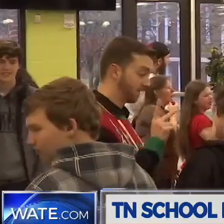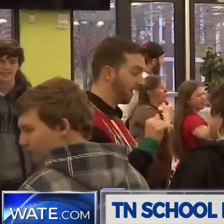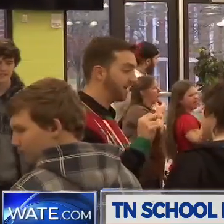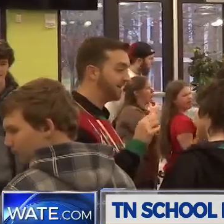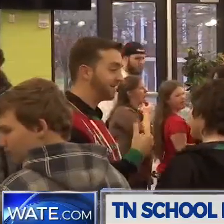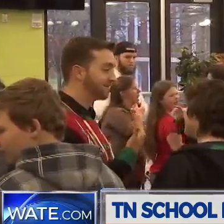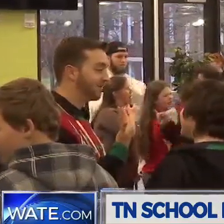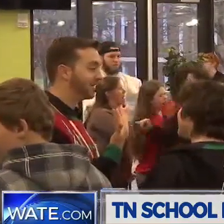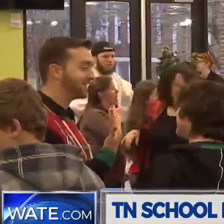each and every year.